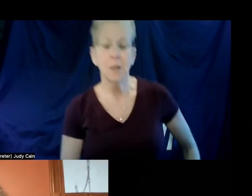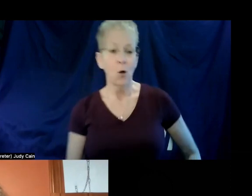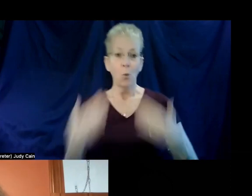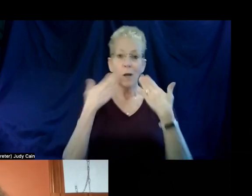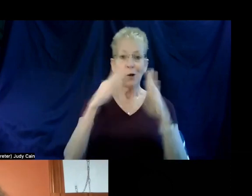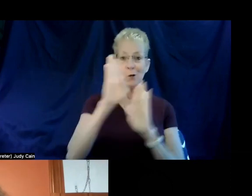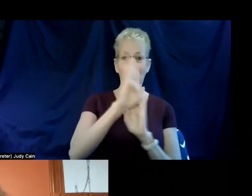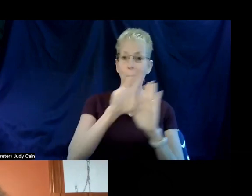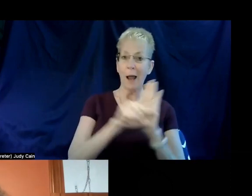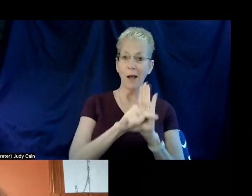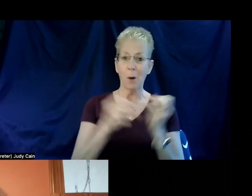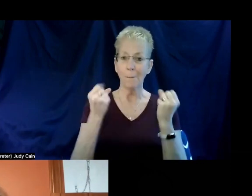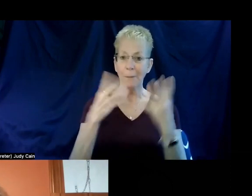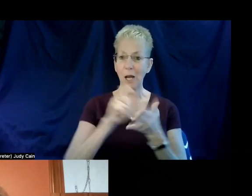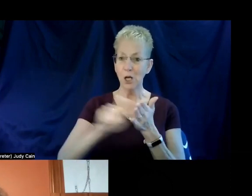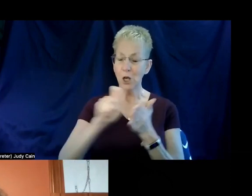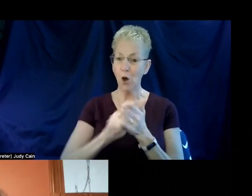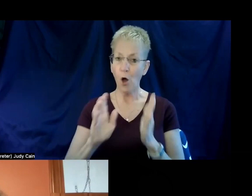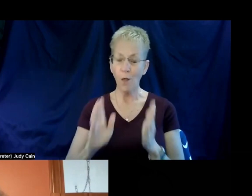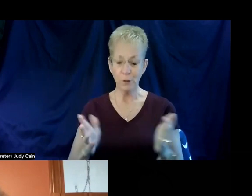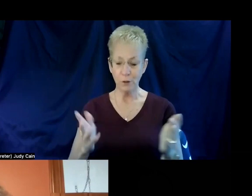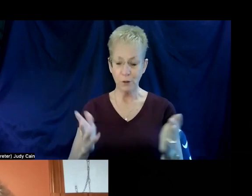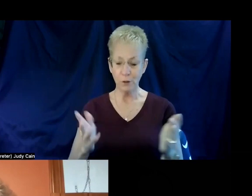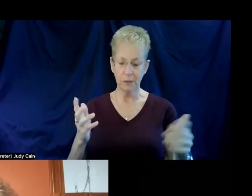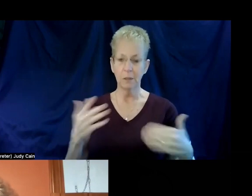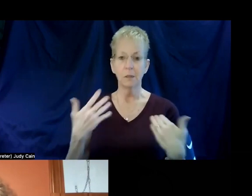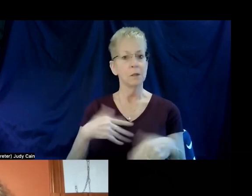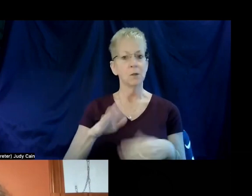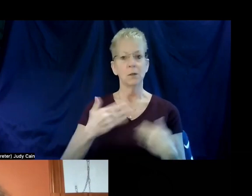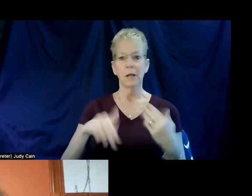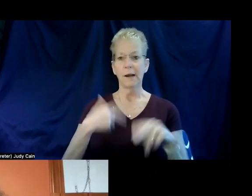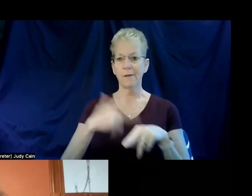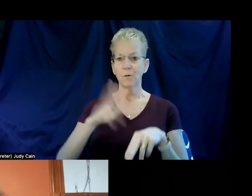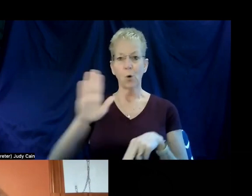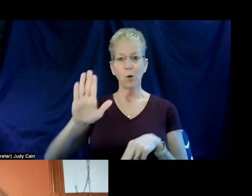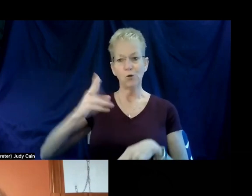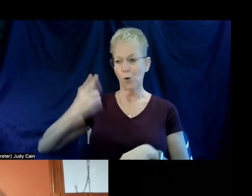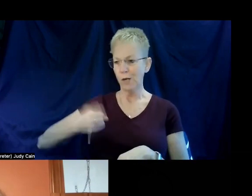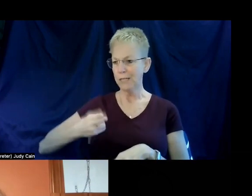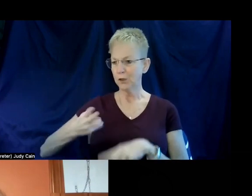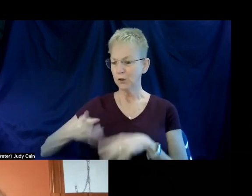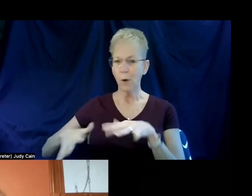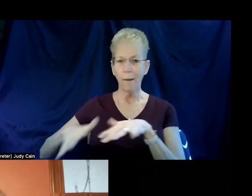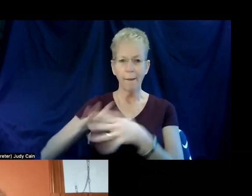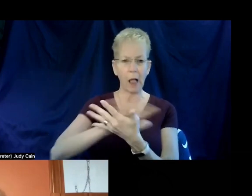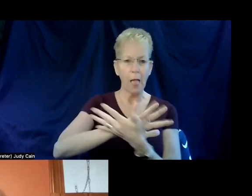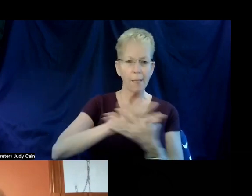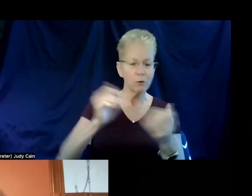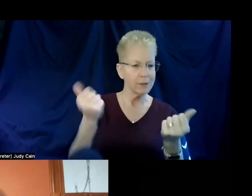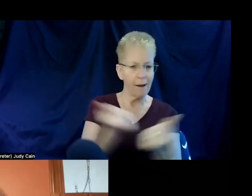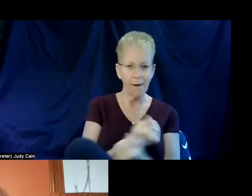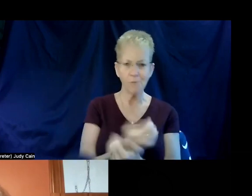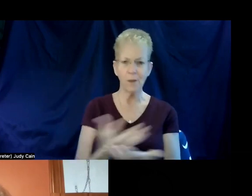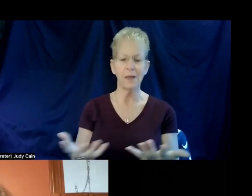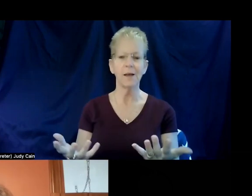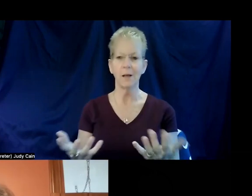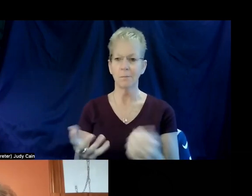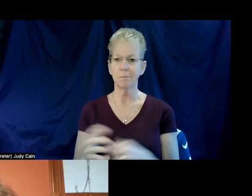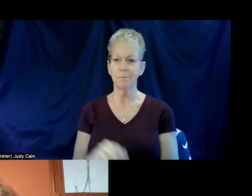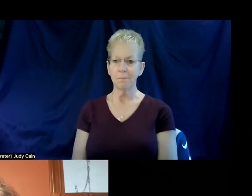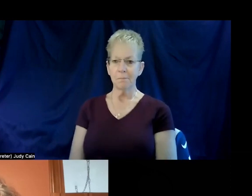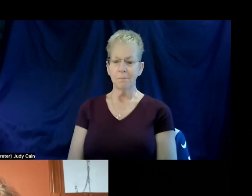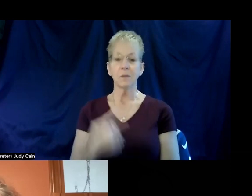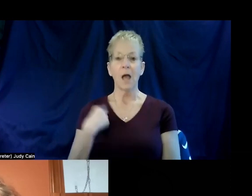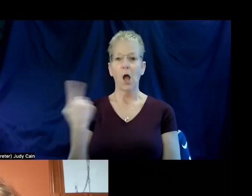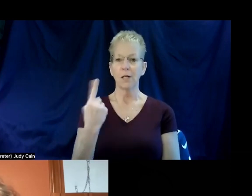certain right, images, right? And yeah, but of course, your history colors everything you bring yeah, forward. yeah. Um, Lois had a